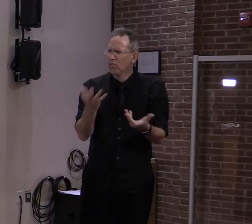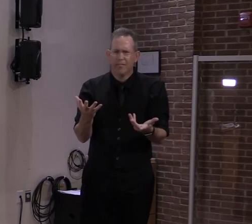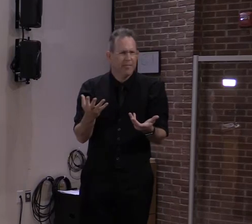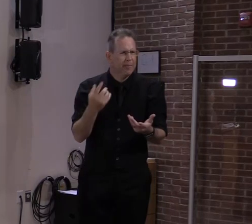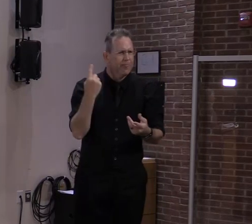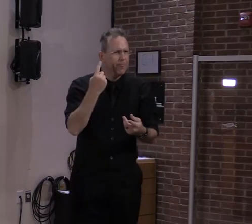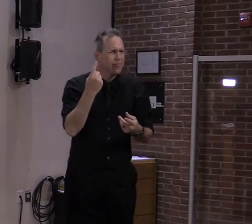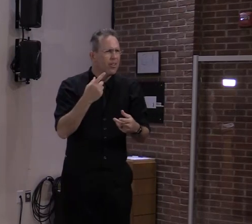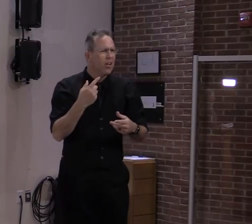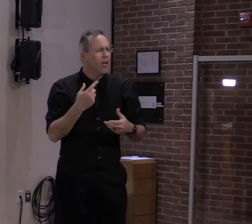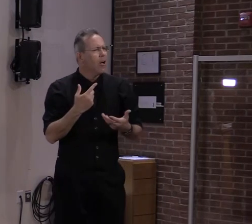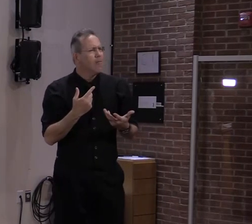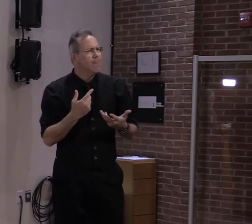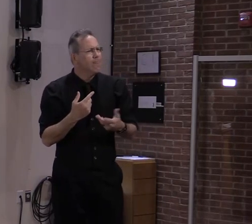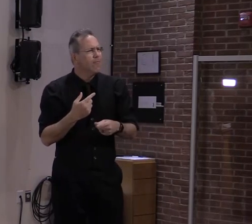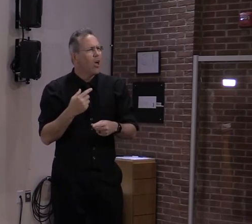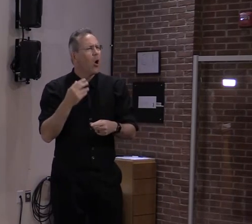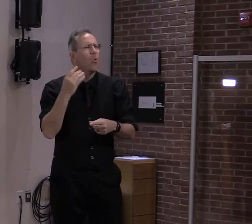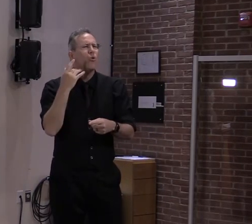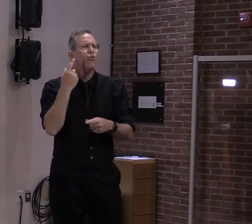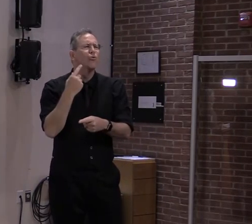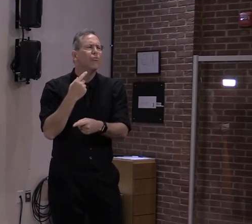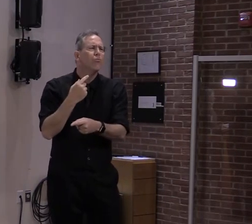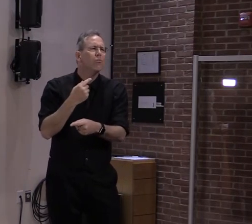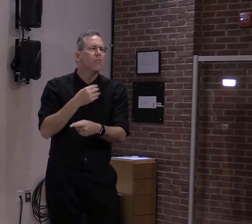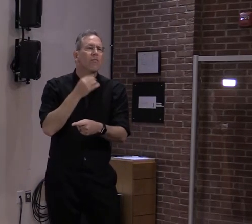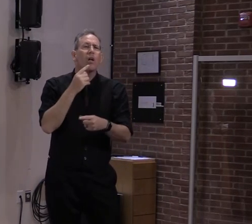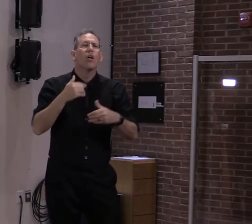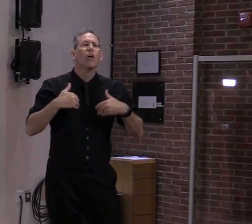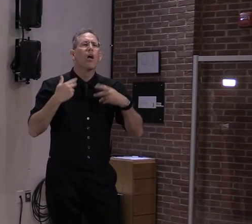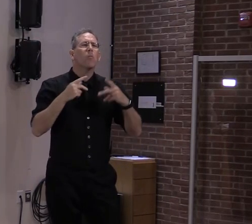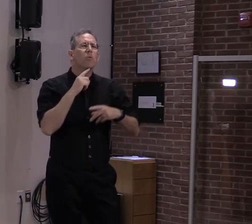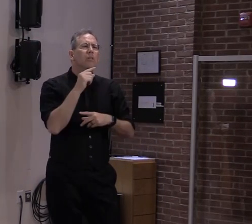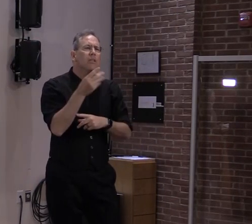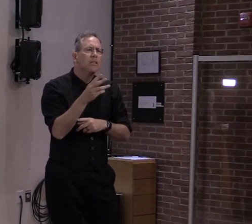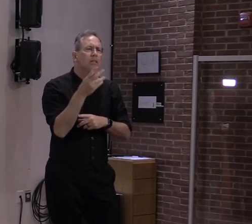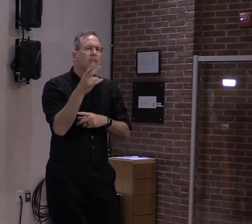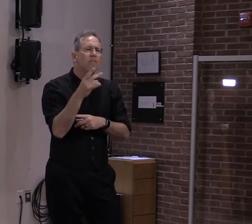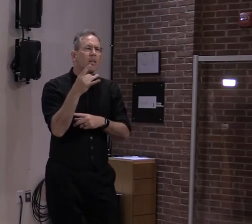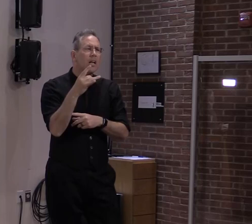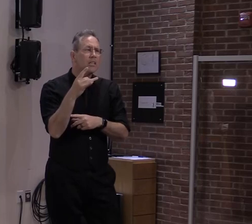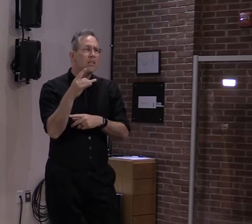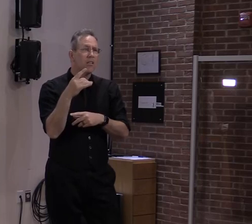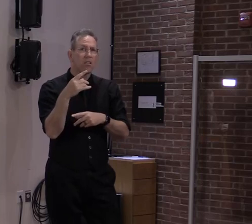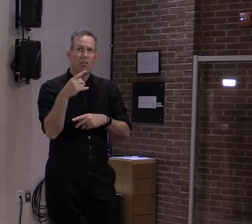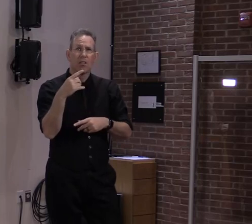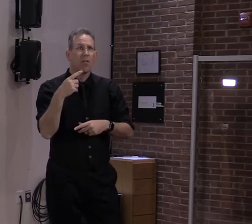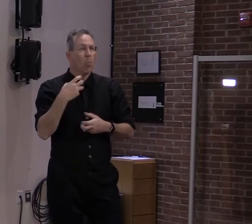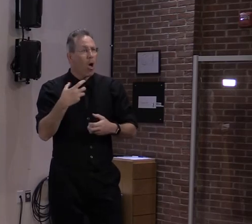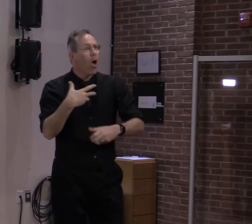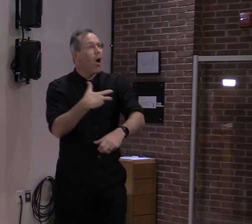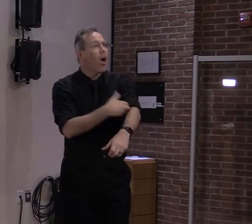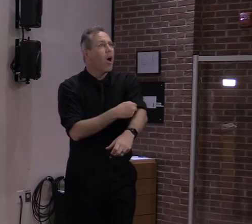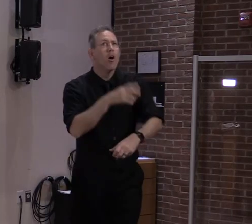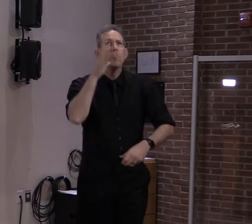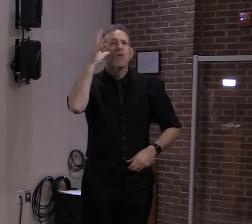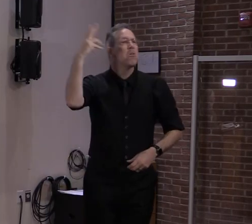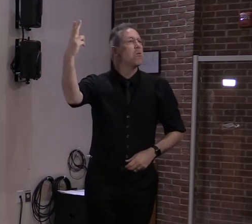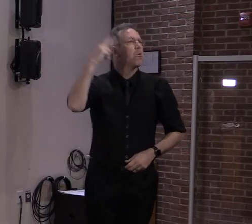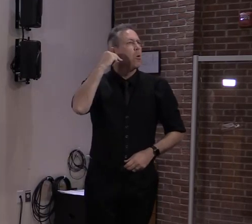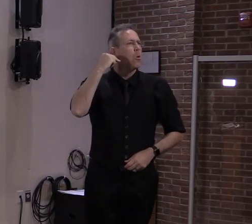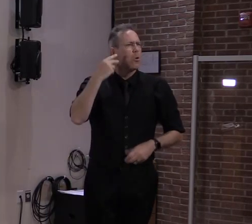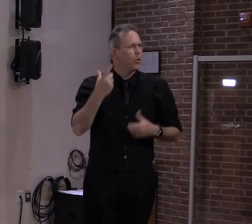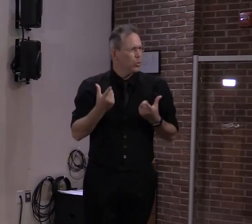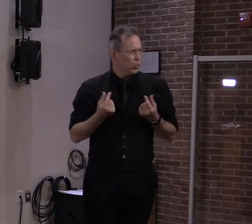deterring some young people who might want to get vaccinated from getting vaccinated. Well, just remember, this is a this